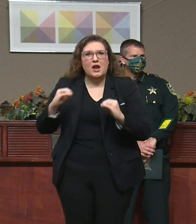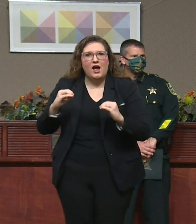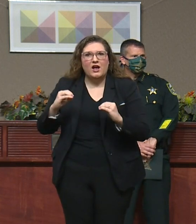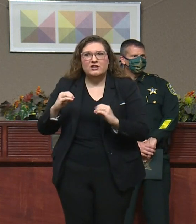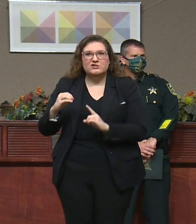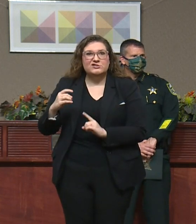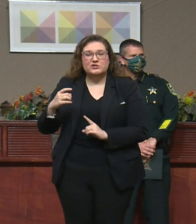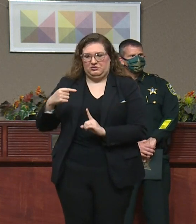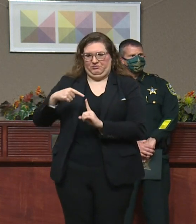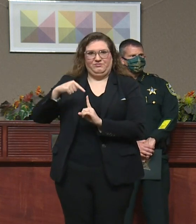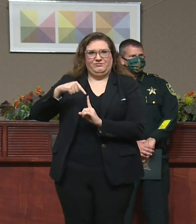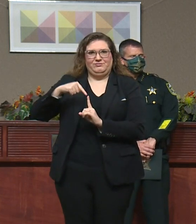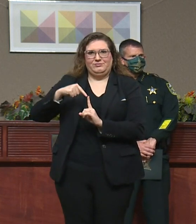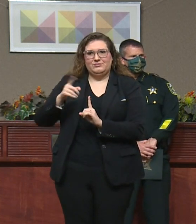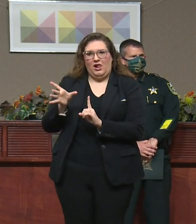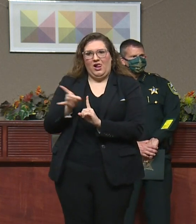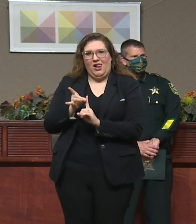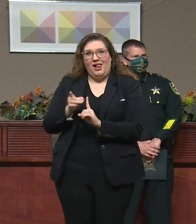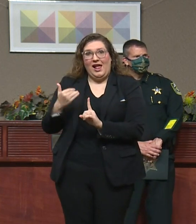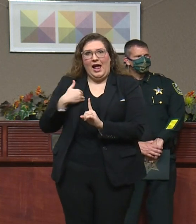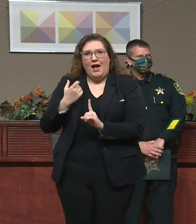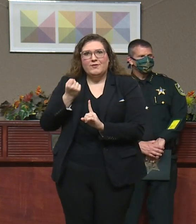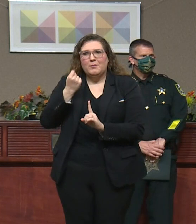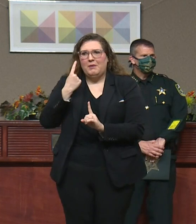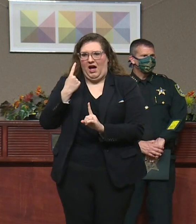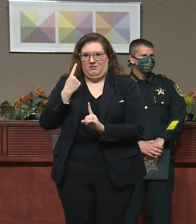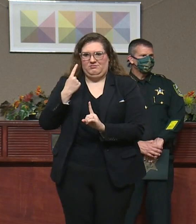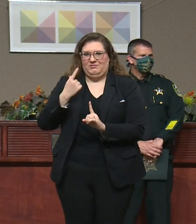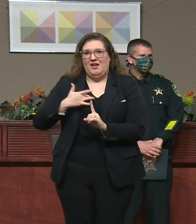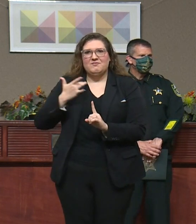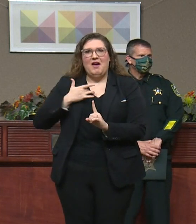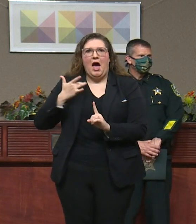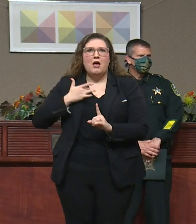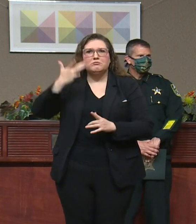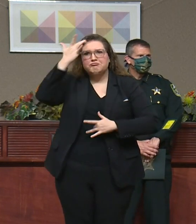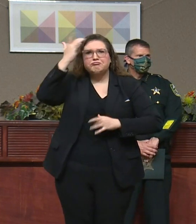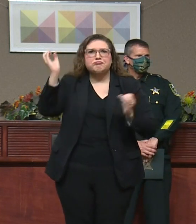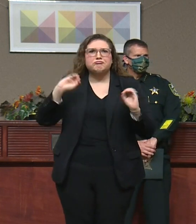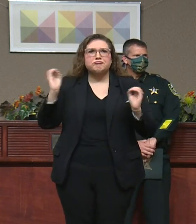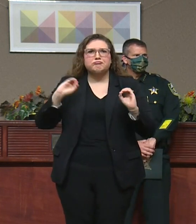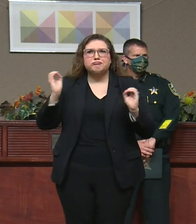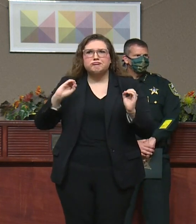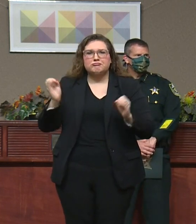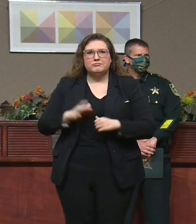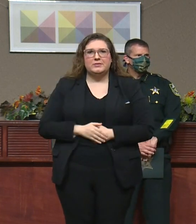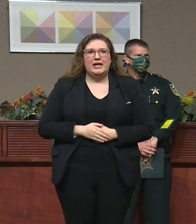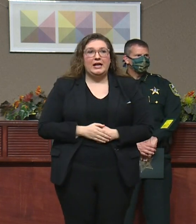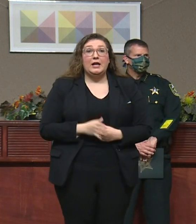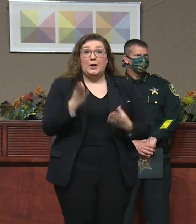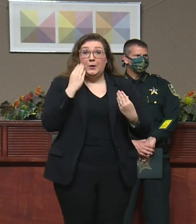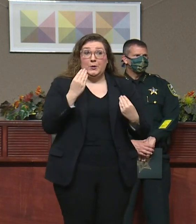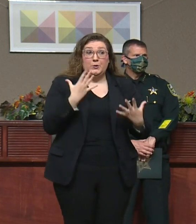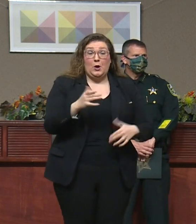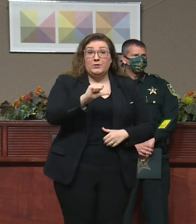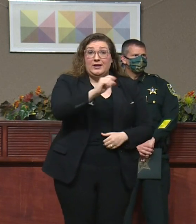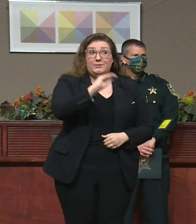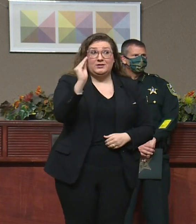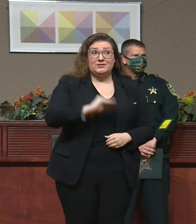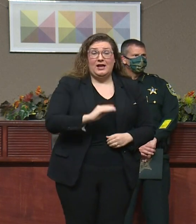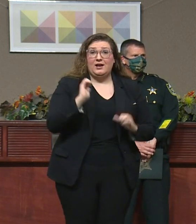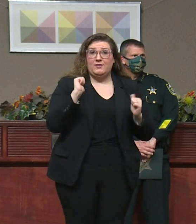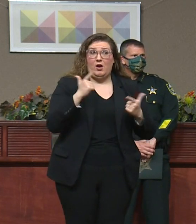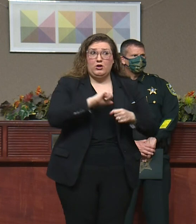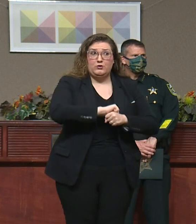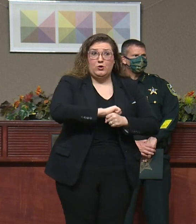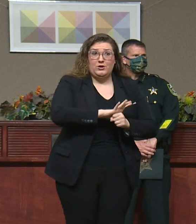we have a new data to offer you. 10% of all cases reported to Orange County so far has been